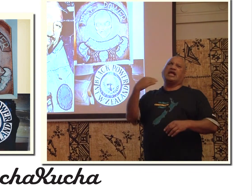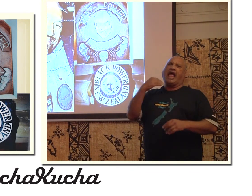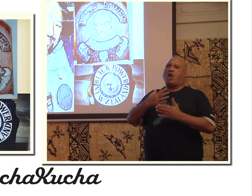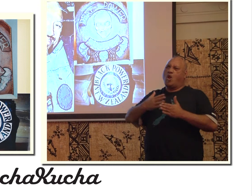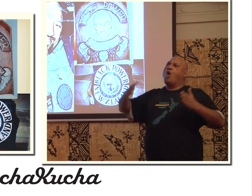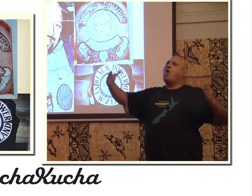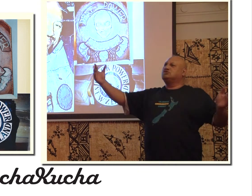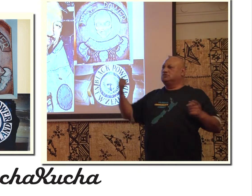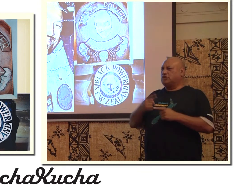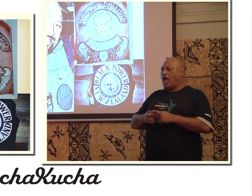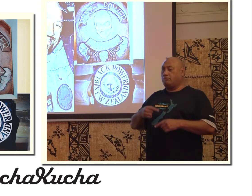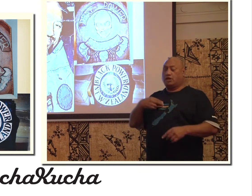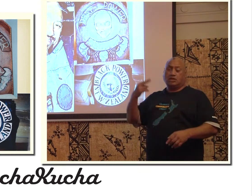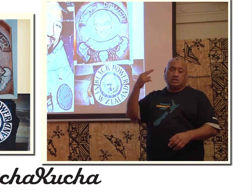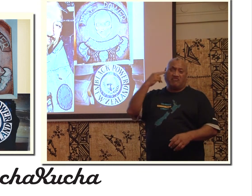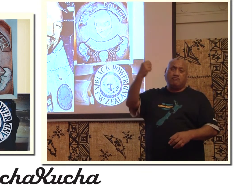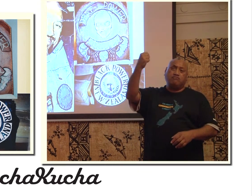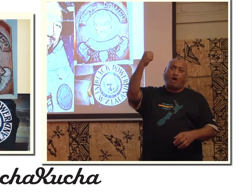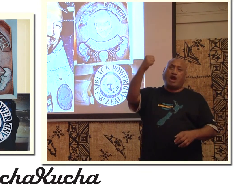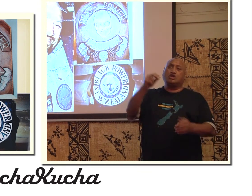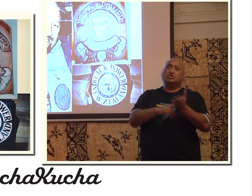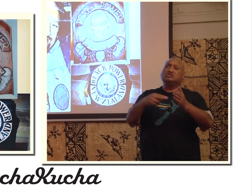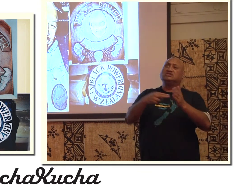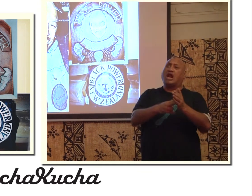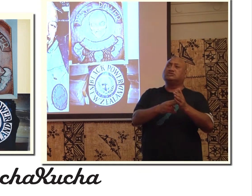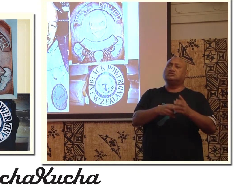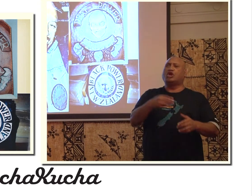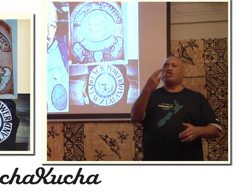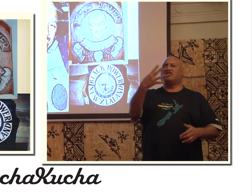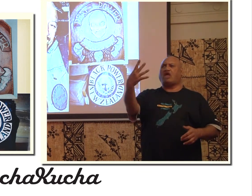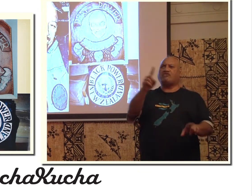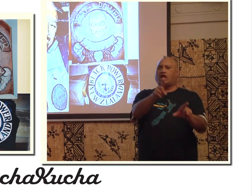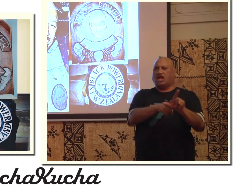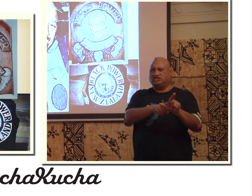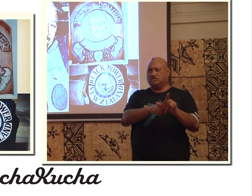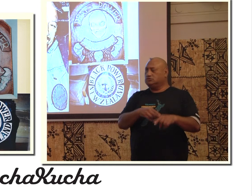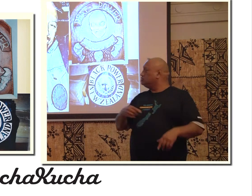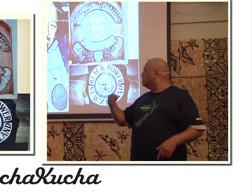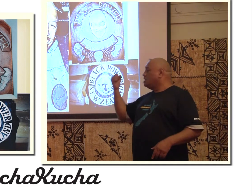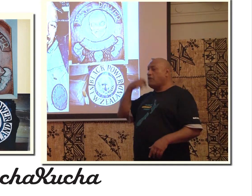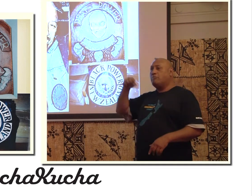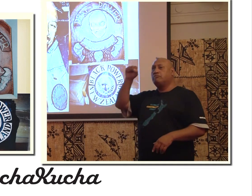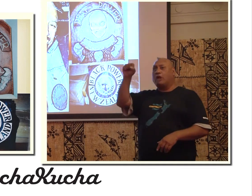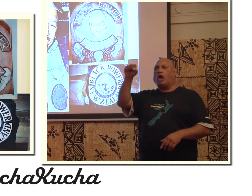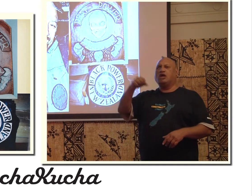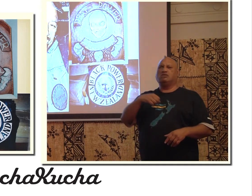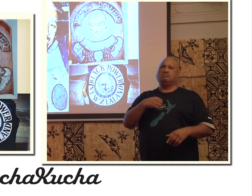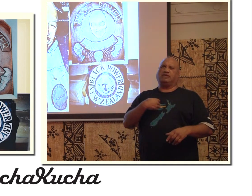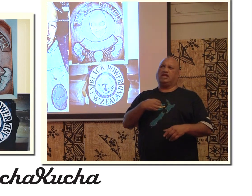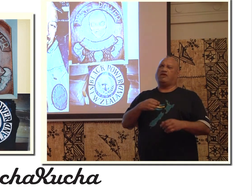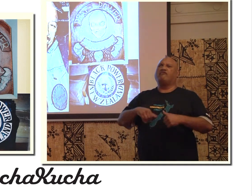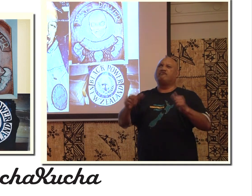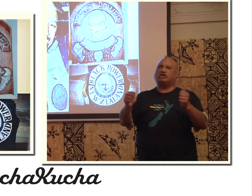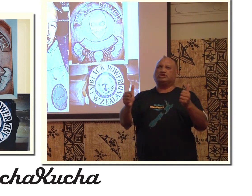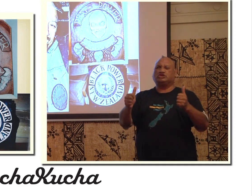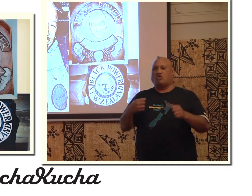1989 in Christchurch, the World Deaf Games. I was representative there. Here, I joined the gangs. I